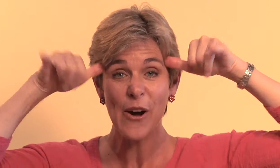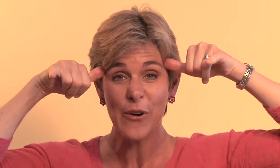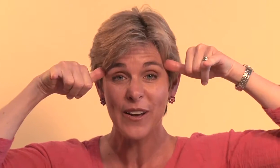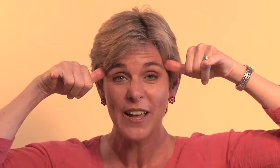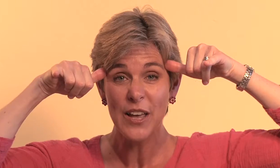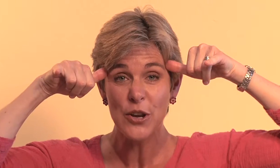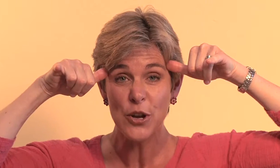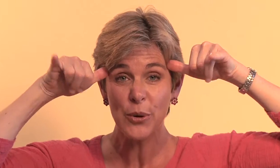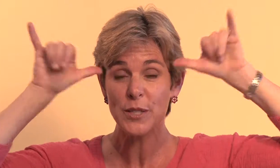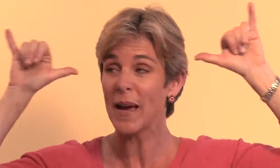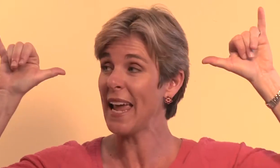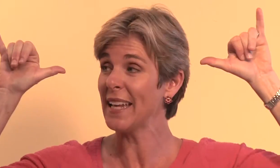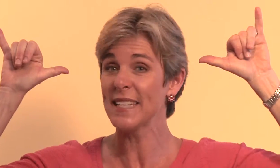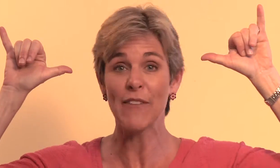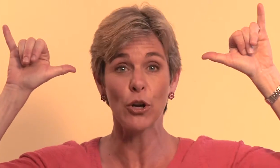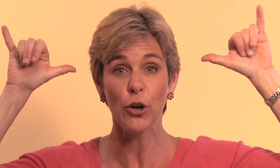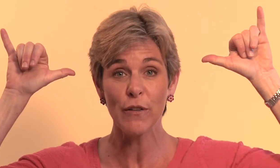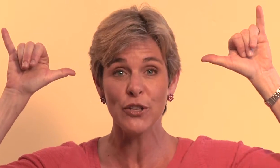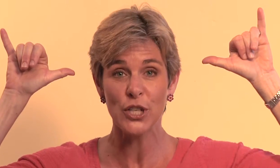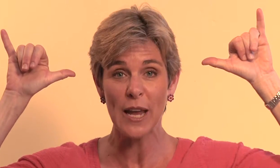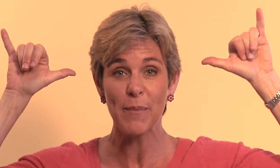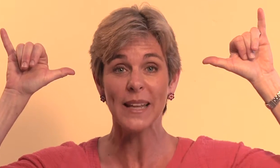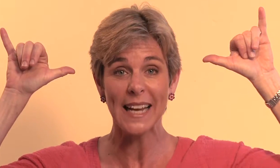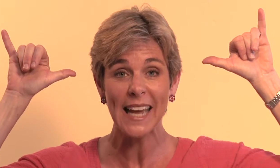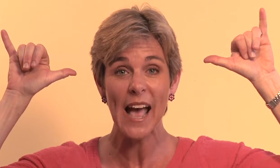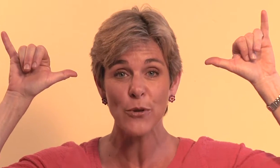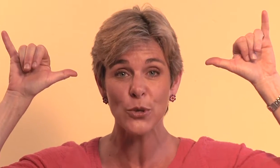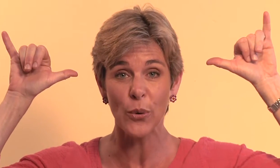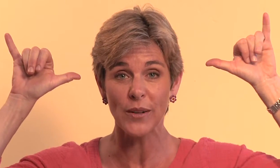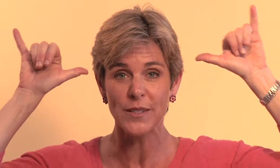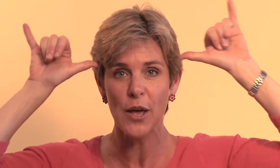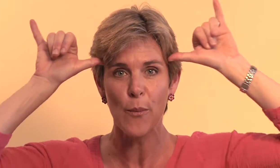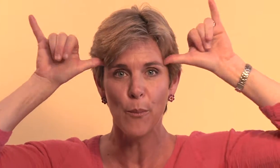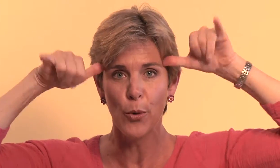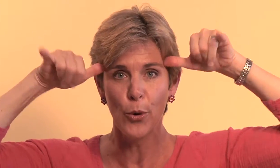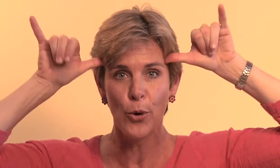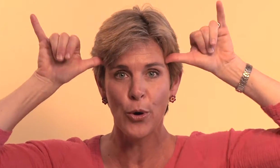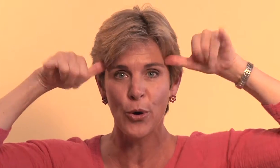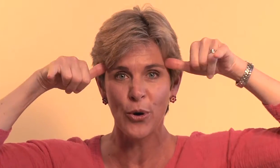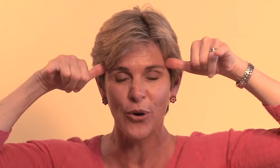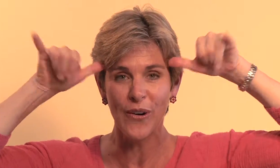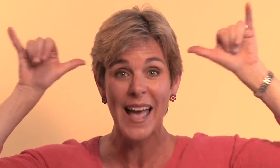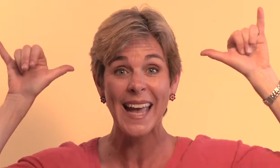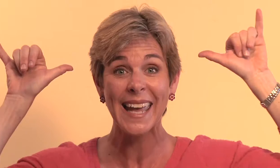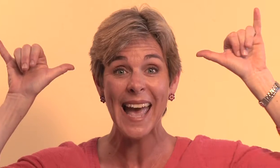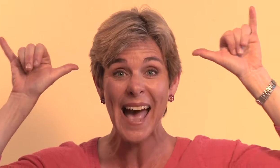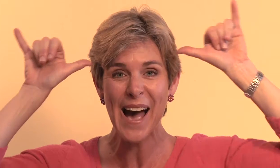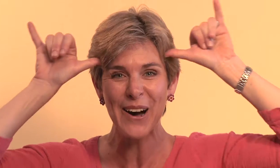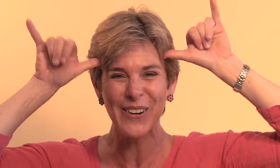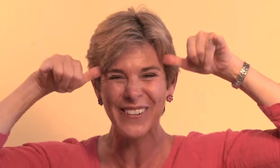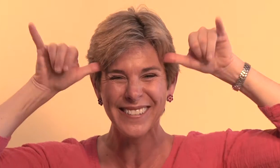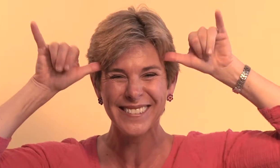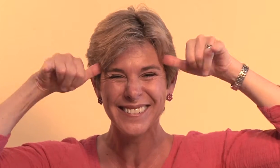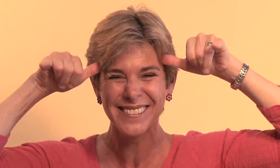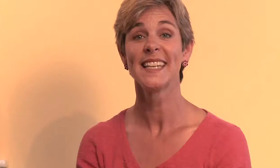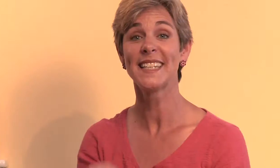Cow. Notice my hands have a curved shape like a cow's horns. Moo. Cow.